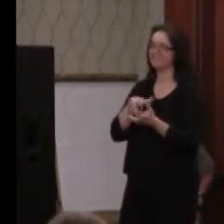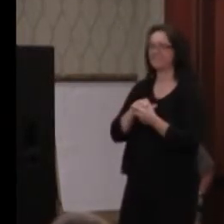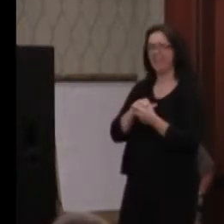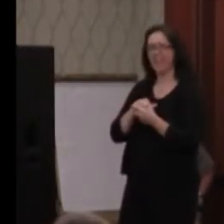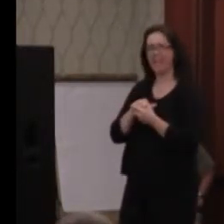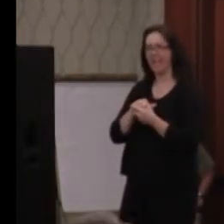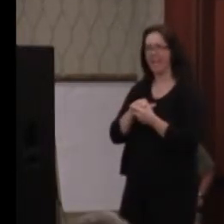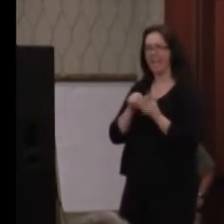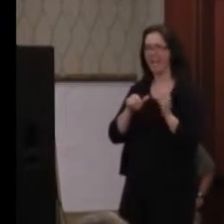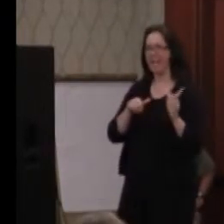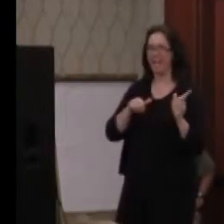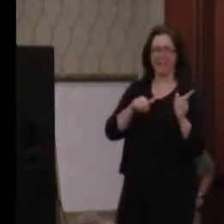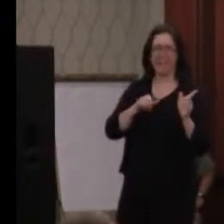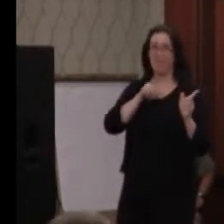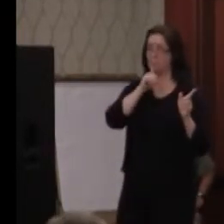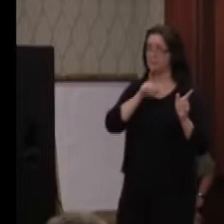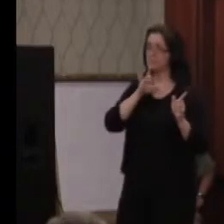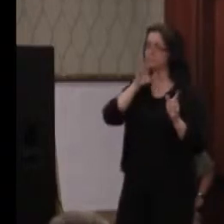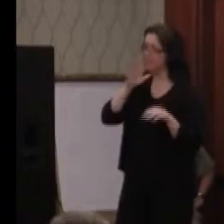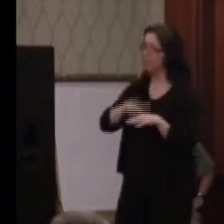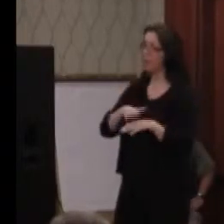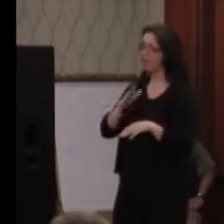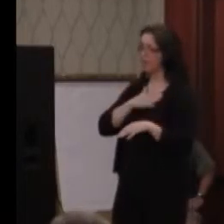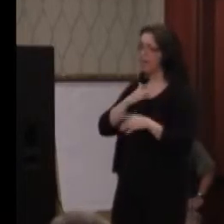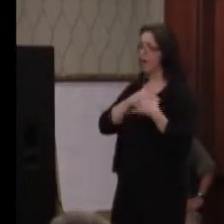Doesn't that really speak what's on all of our hearts?